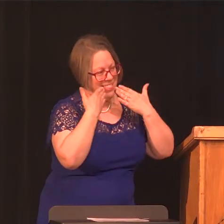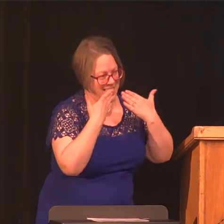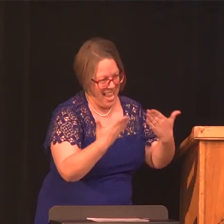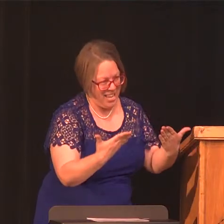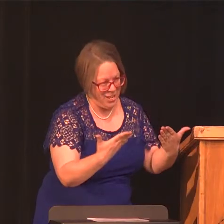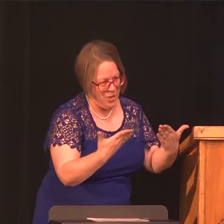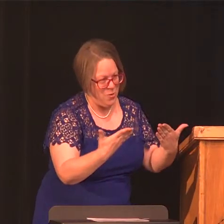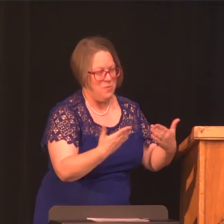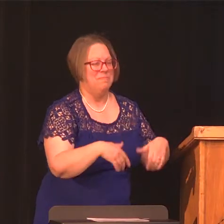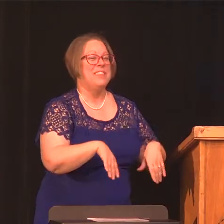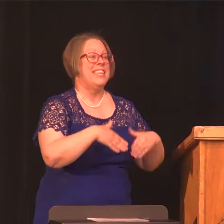tonight.